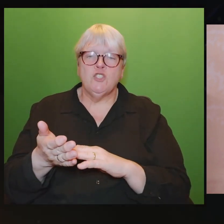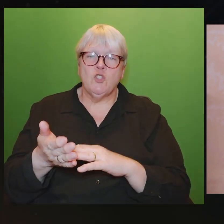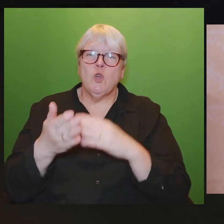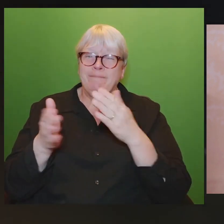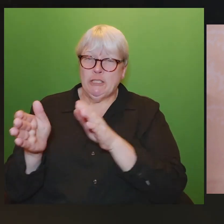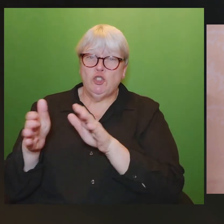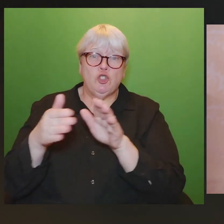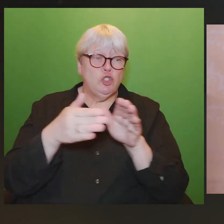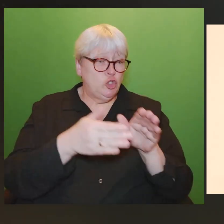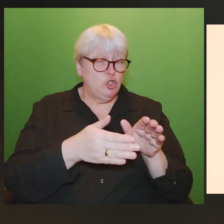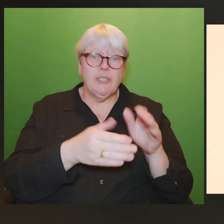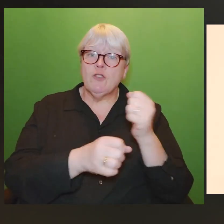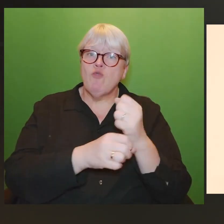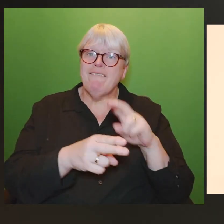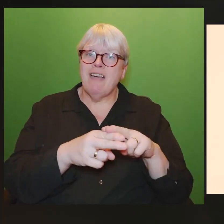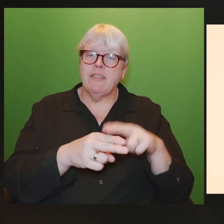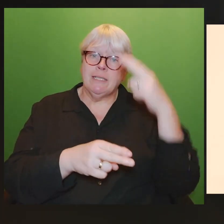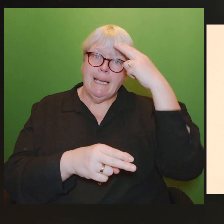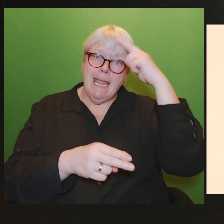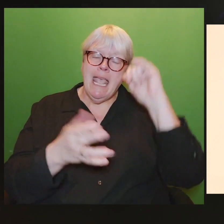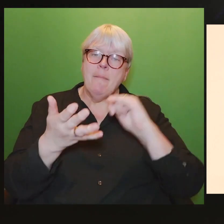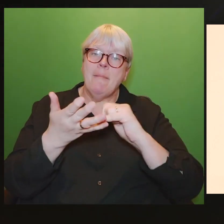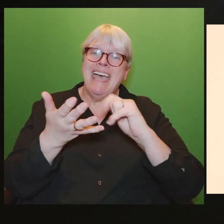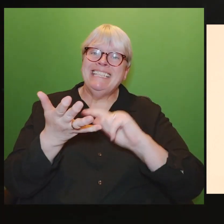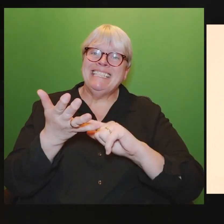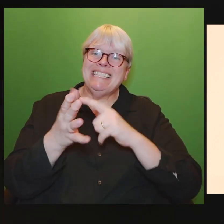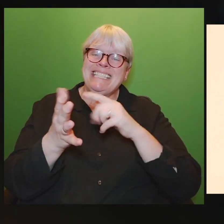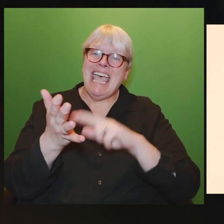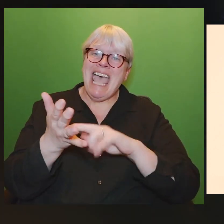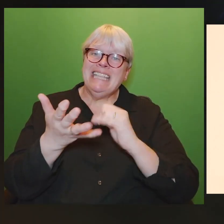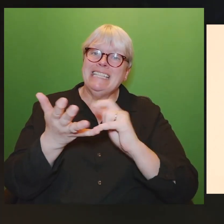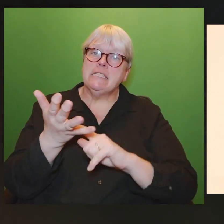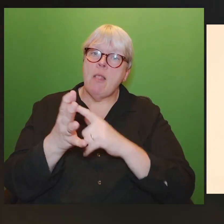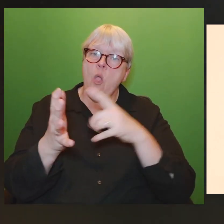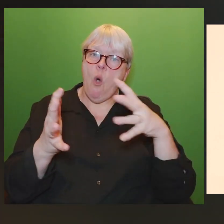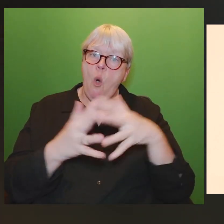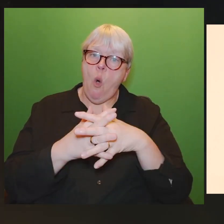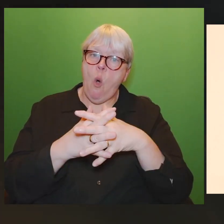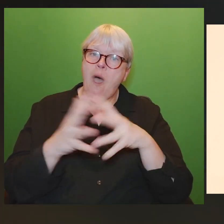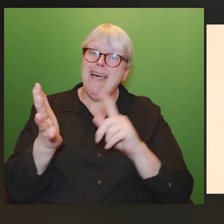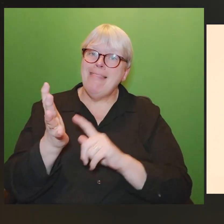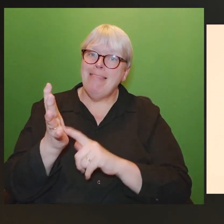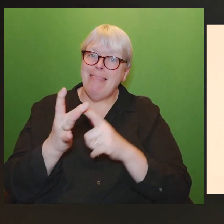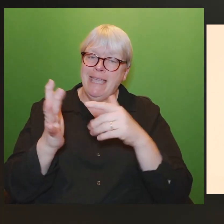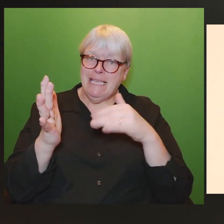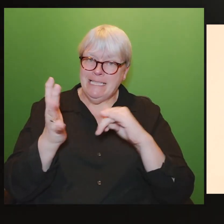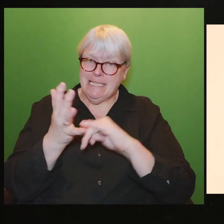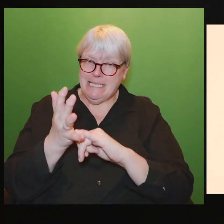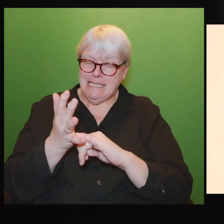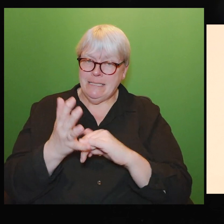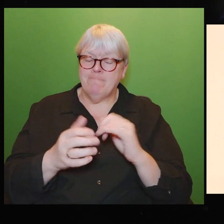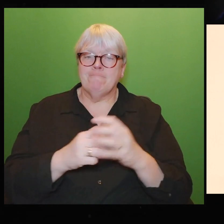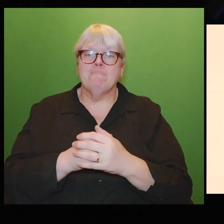she discovered. So one morning in March, just a couple of months after Mum had passed away, I woke up with